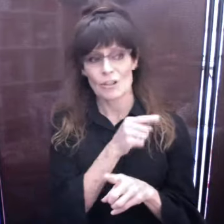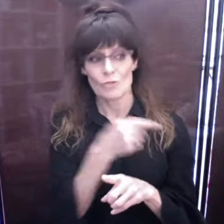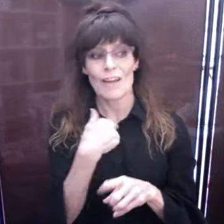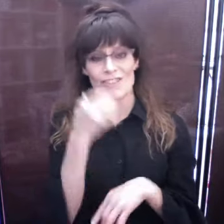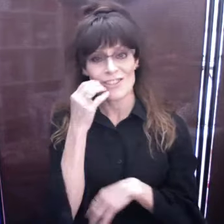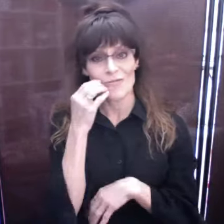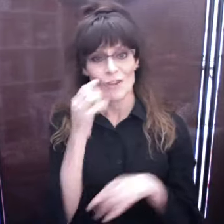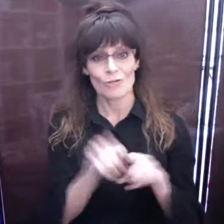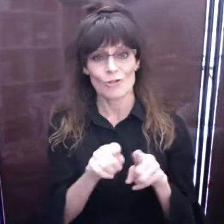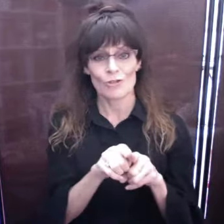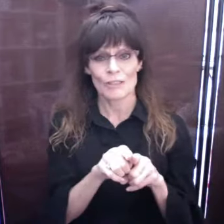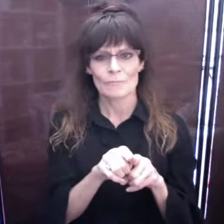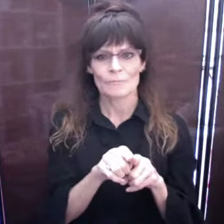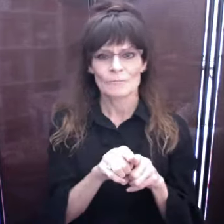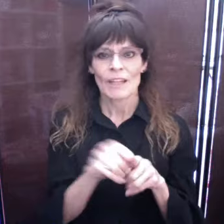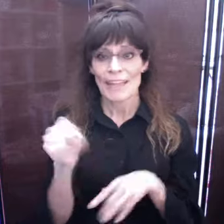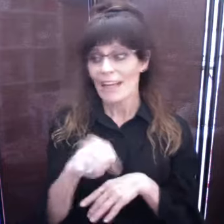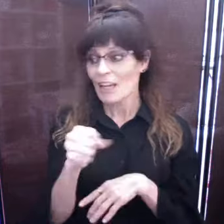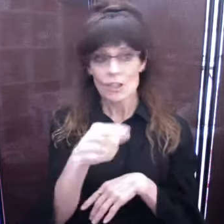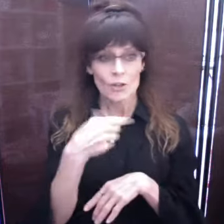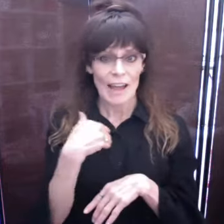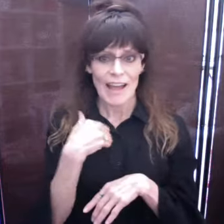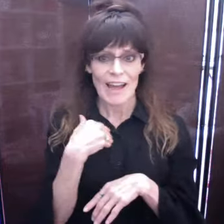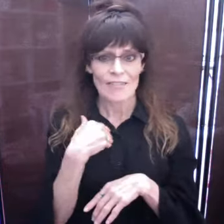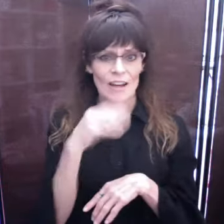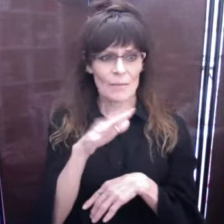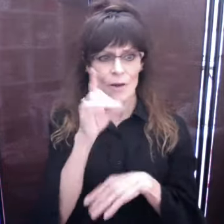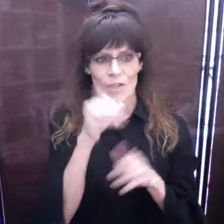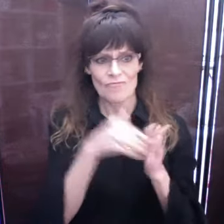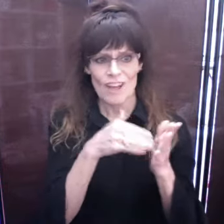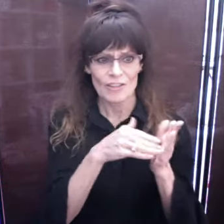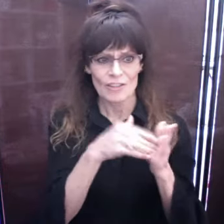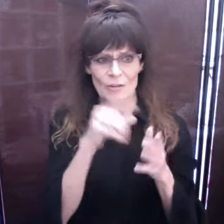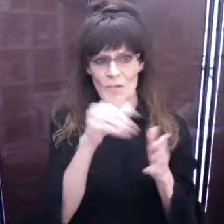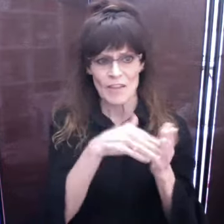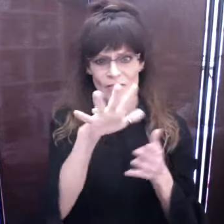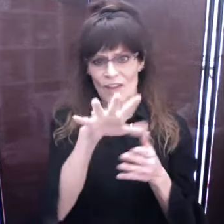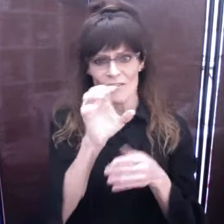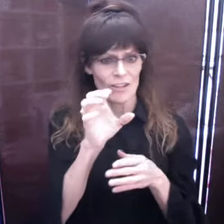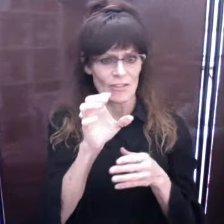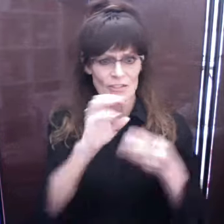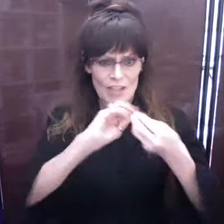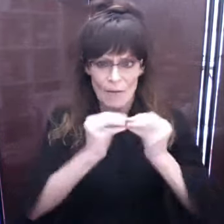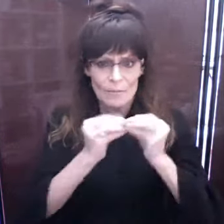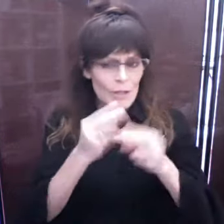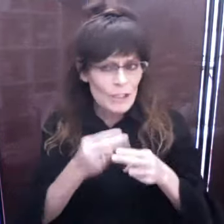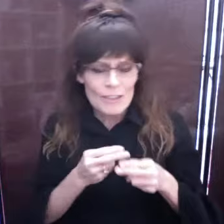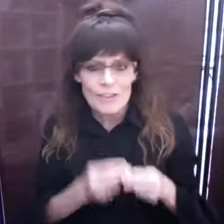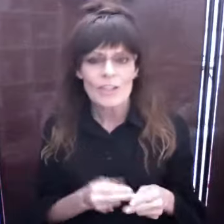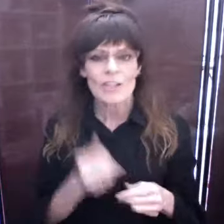you know what I mean? And you have about 1,000 or 1,500 numbers in it. And so every day when I wake up, I have a notebook